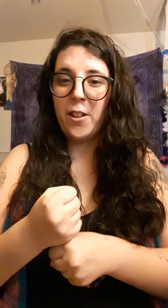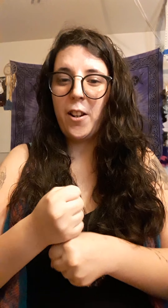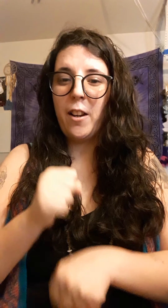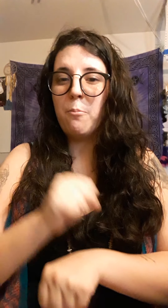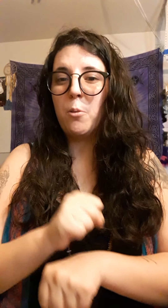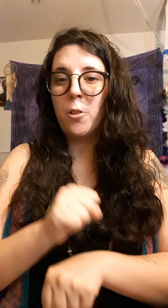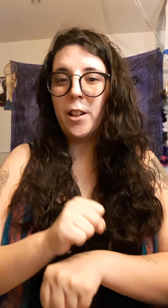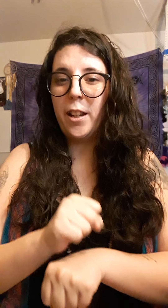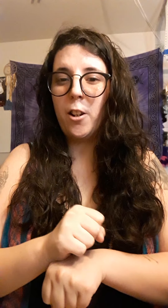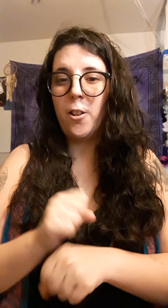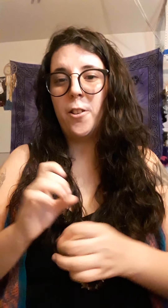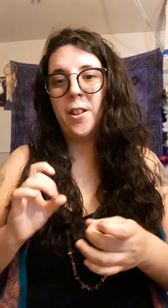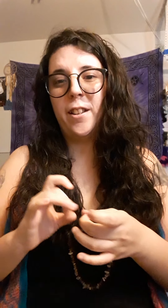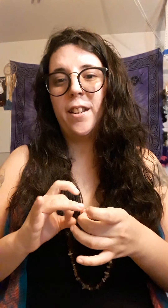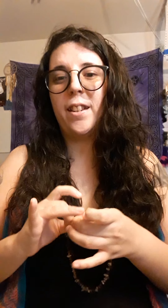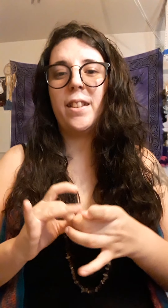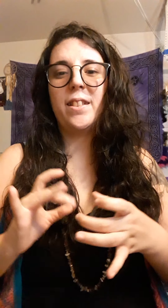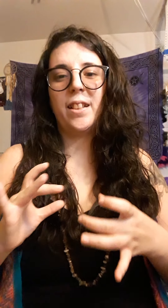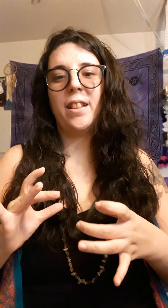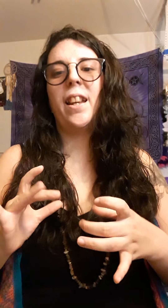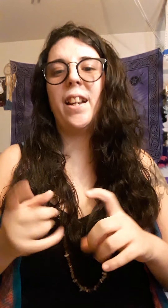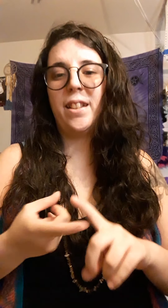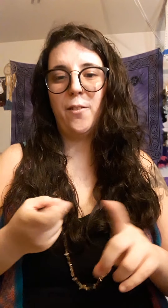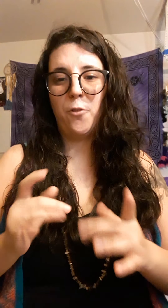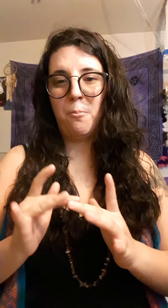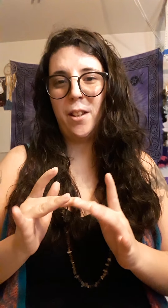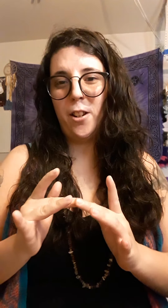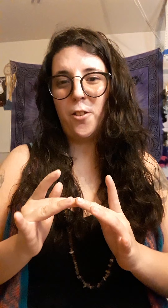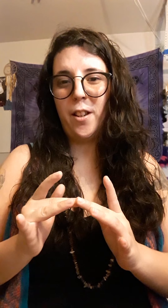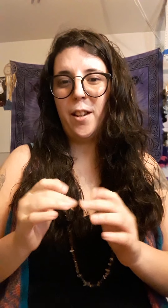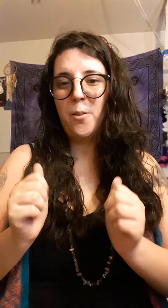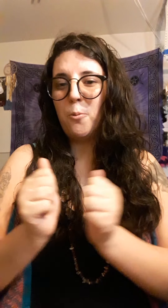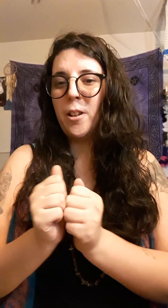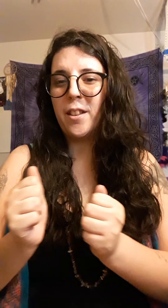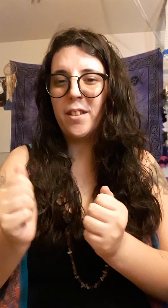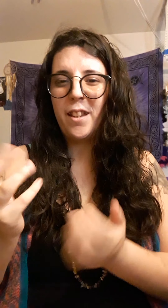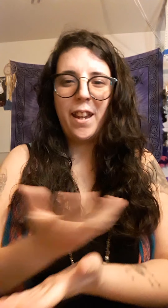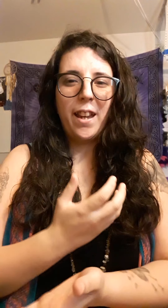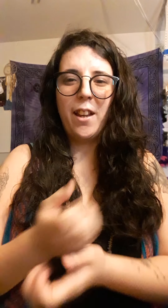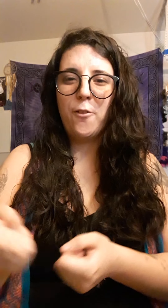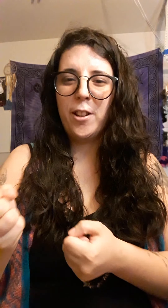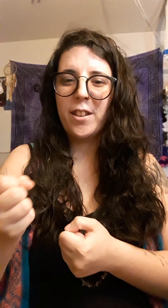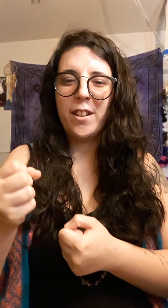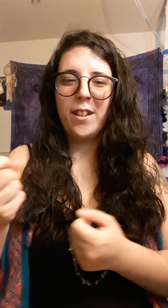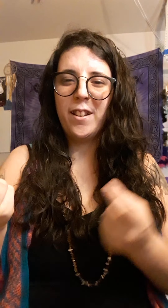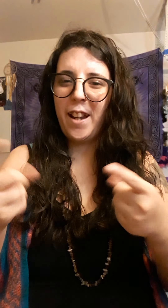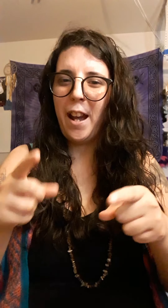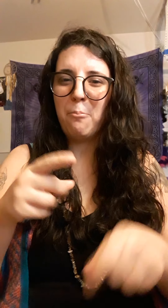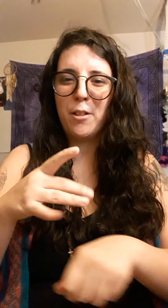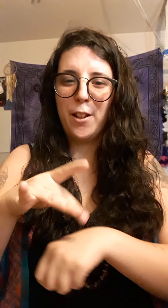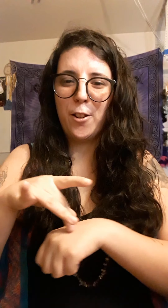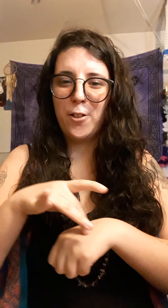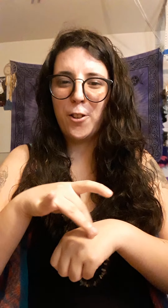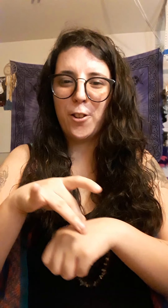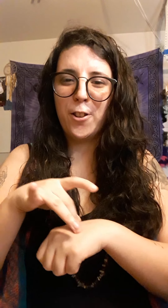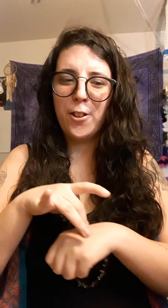I've been working on disconnecting from the internet with everything happening on Earth.